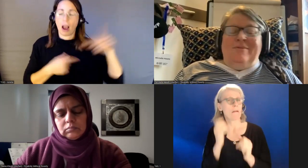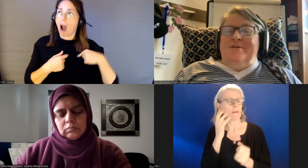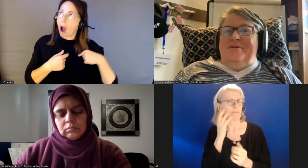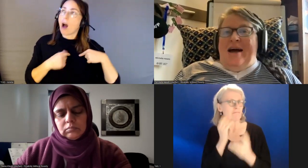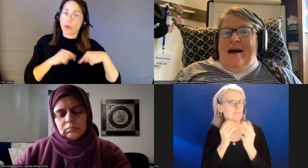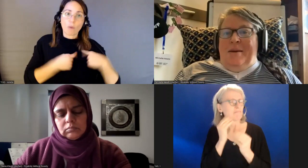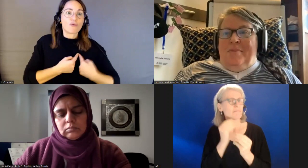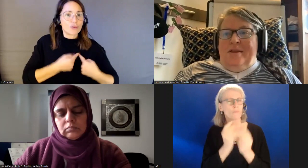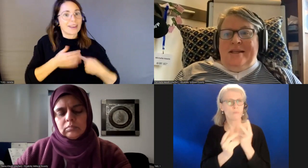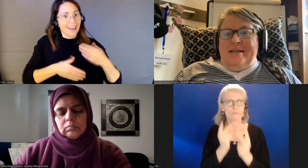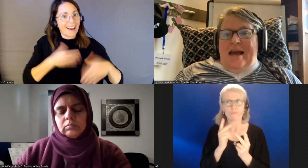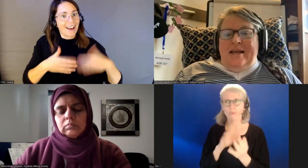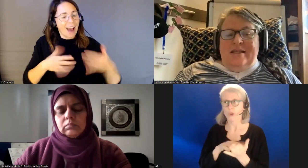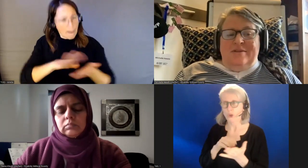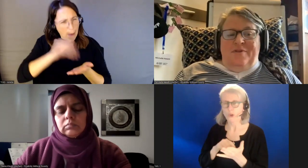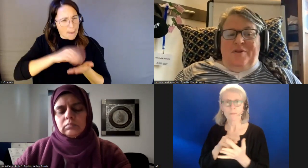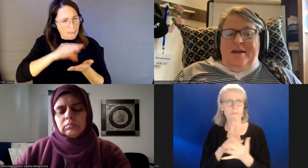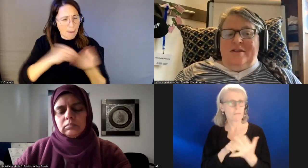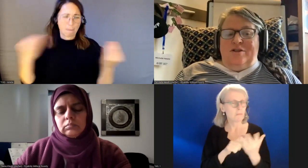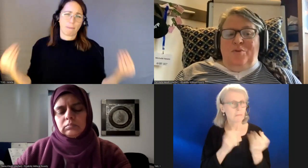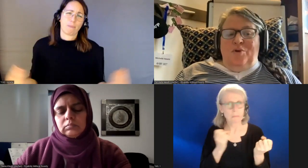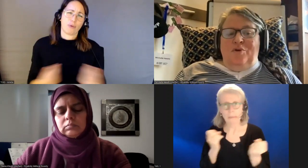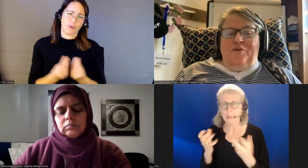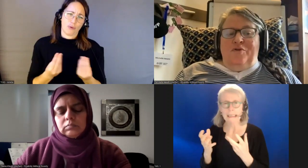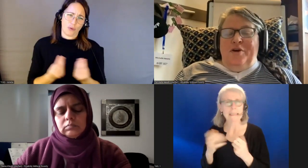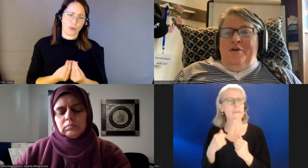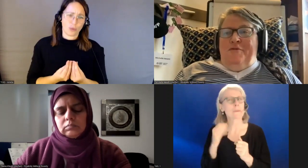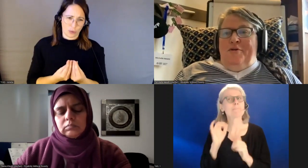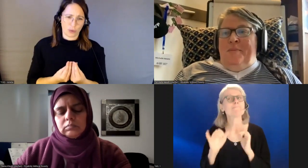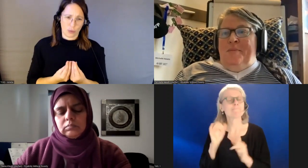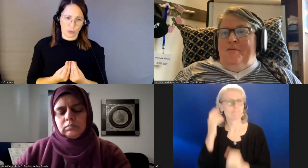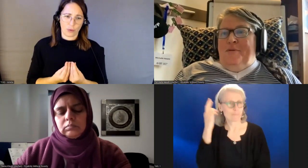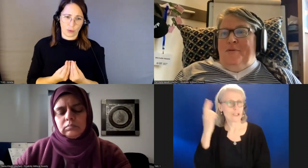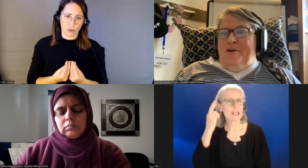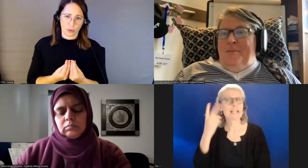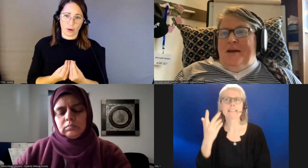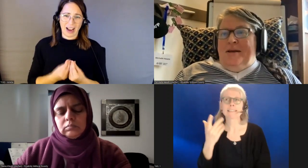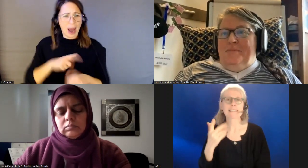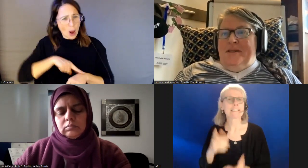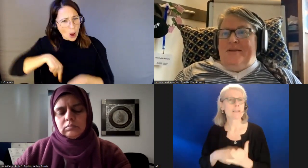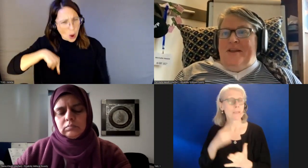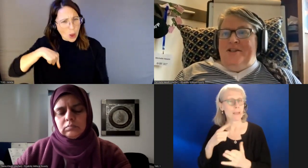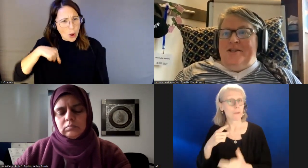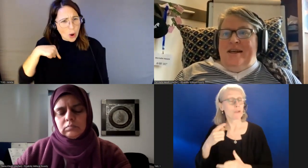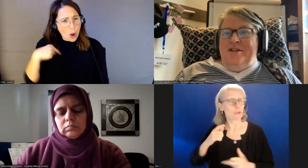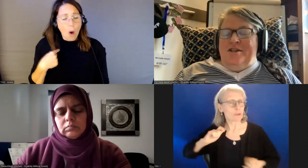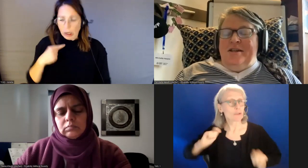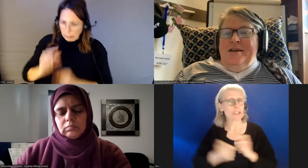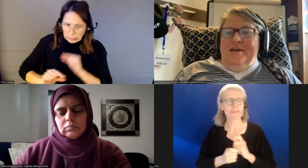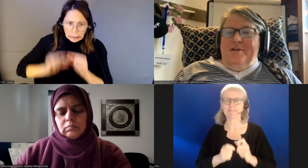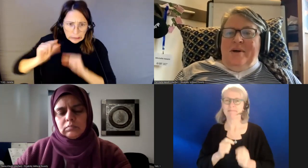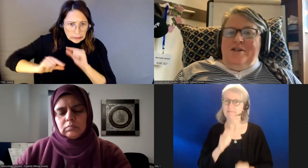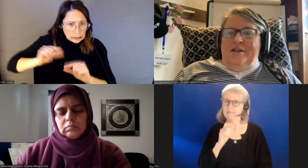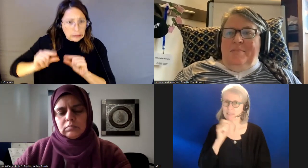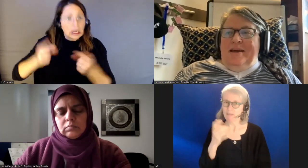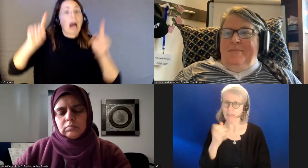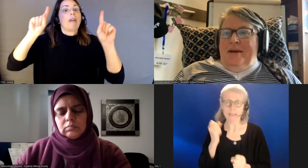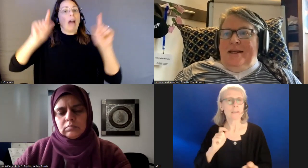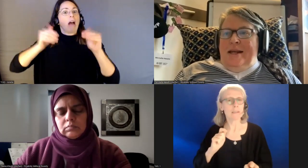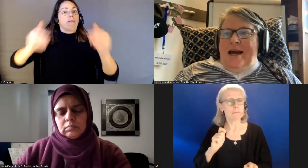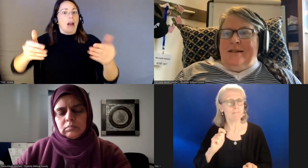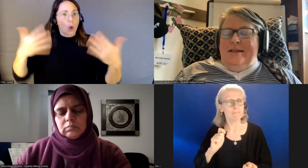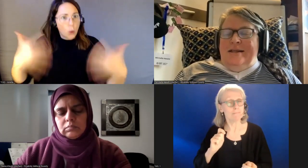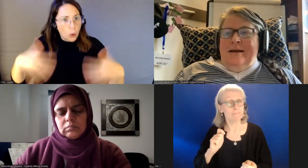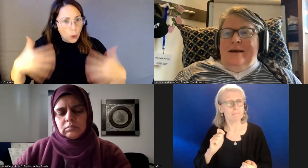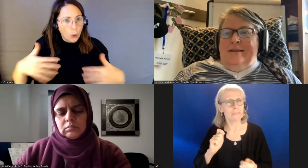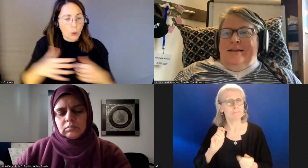the amount of time that it takes for things to move from becoming a piece of legislation to actually